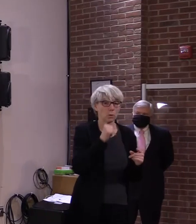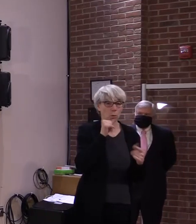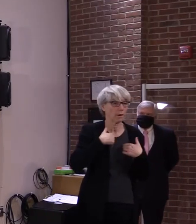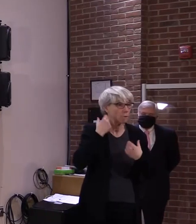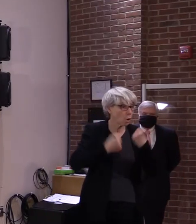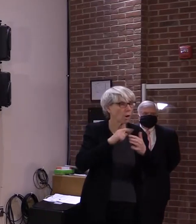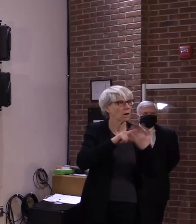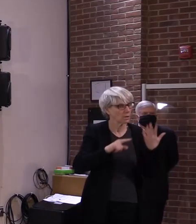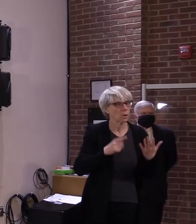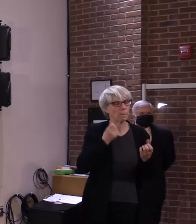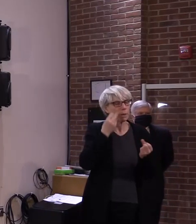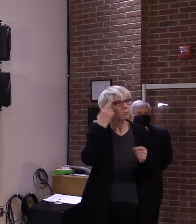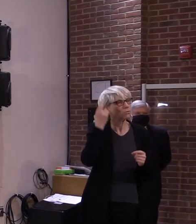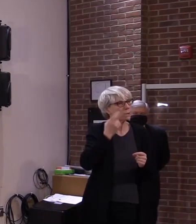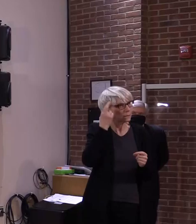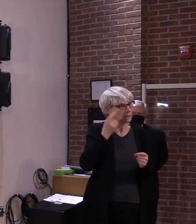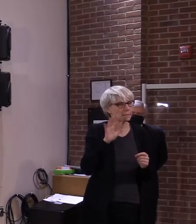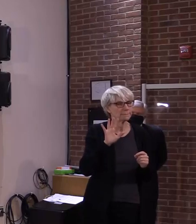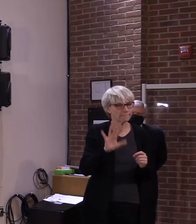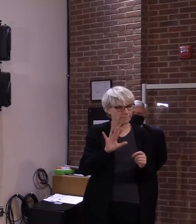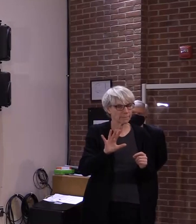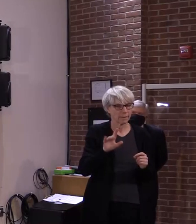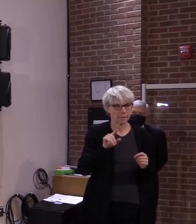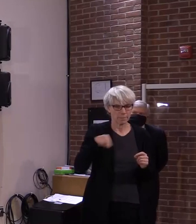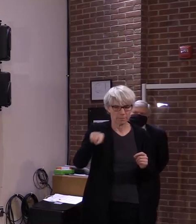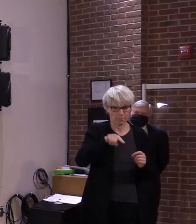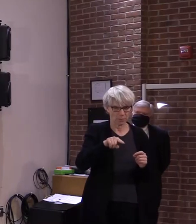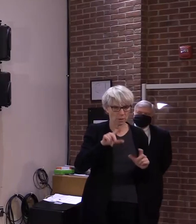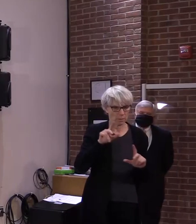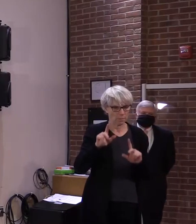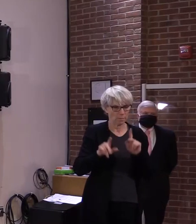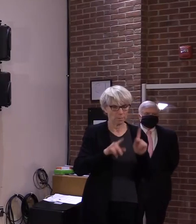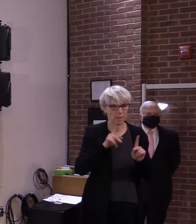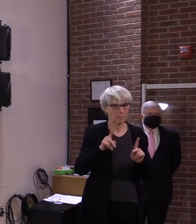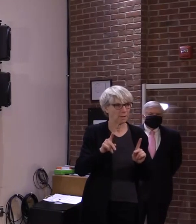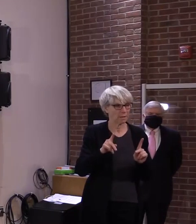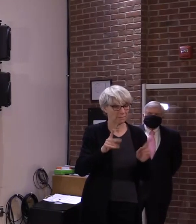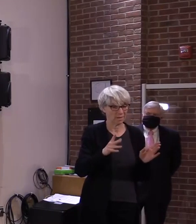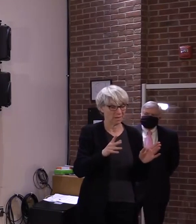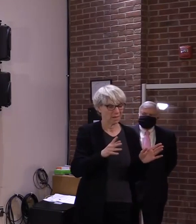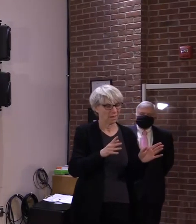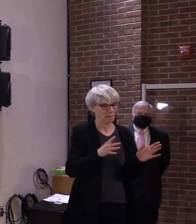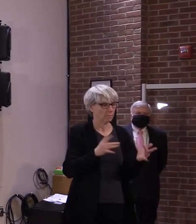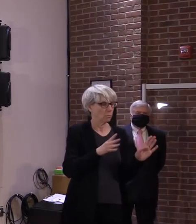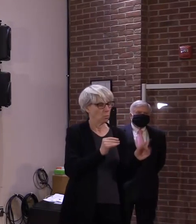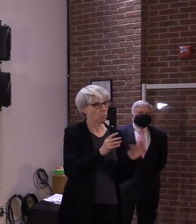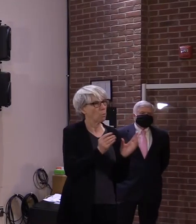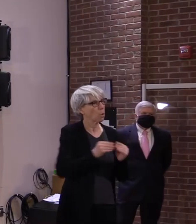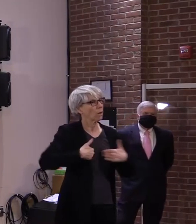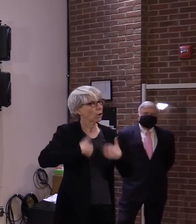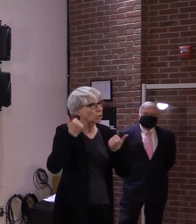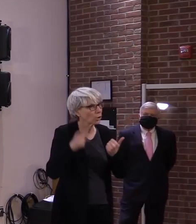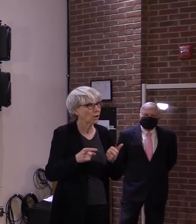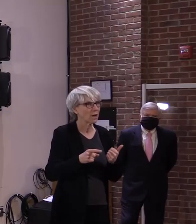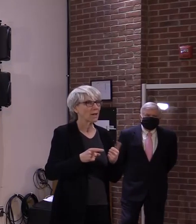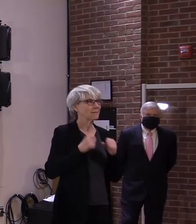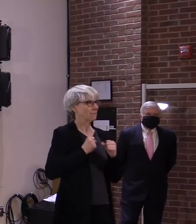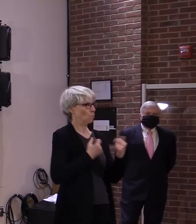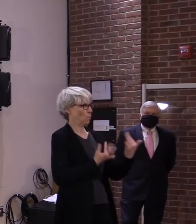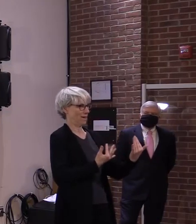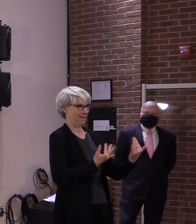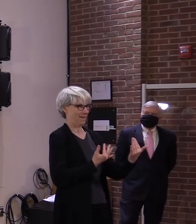the age-related strategy, because many of them are not as eligible until you get into some of the age groups that are further down.